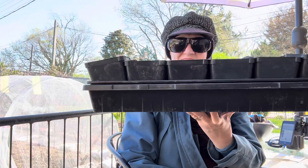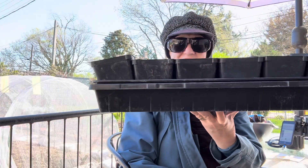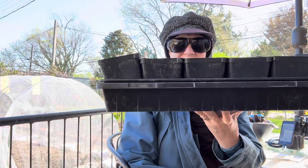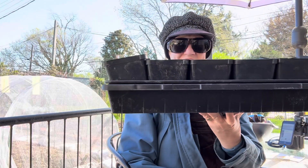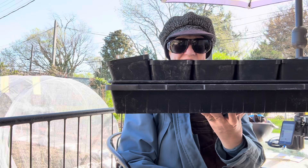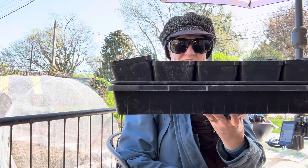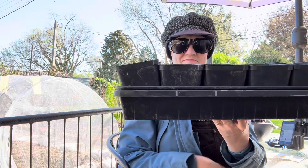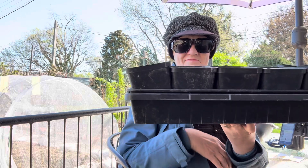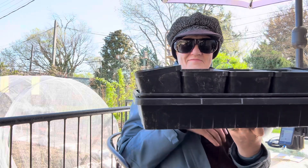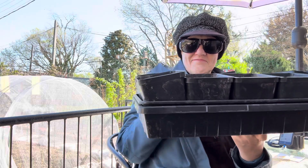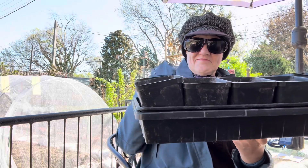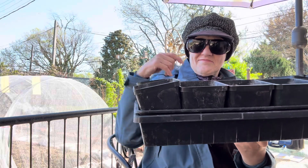community.